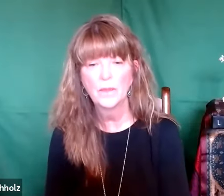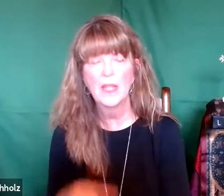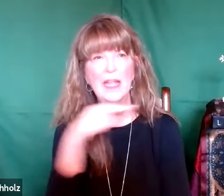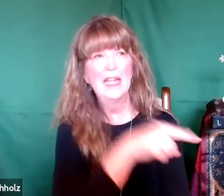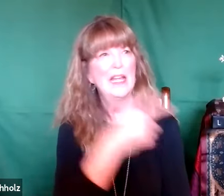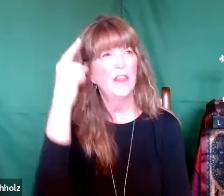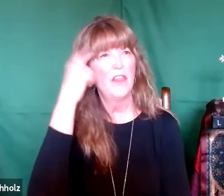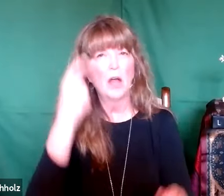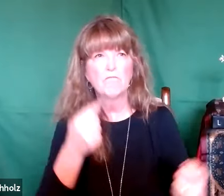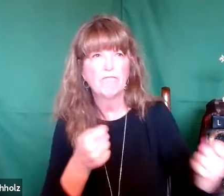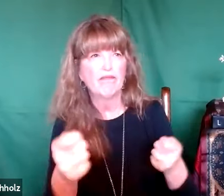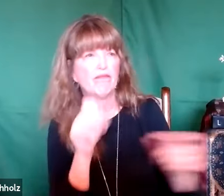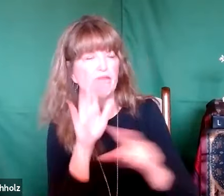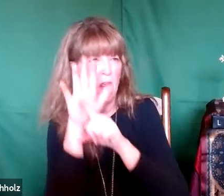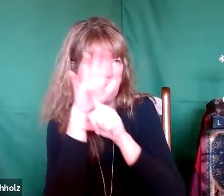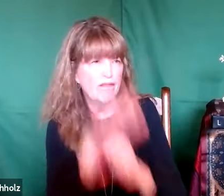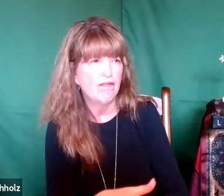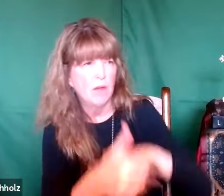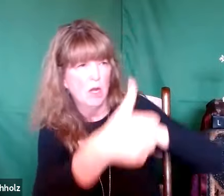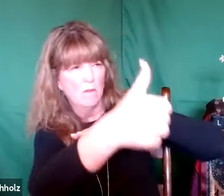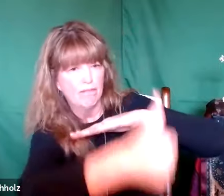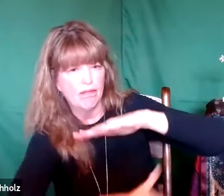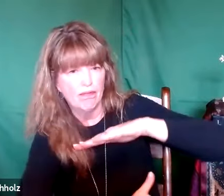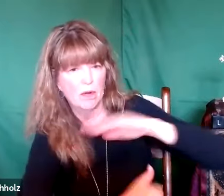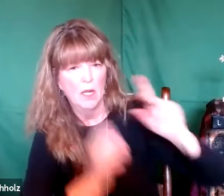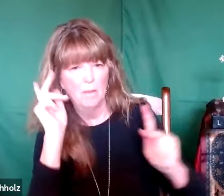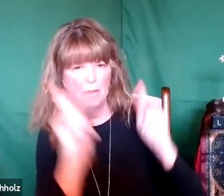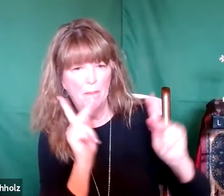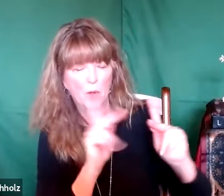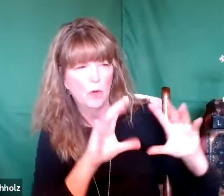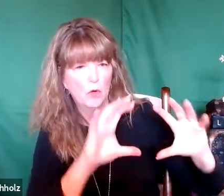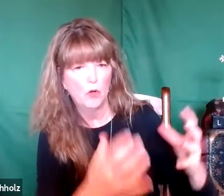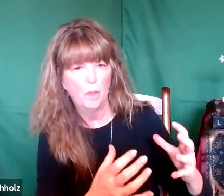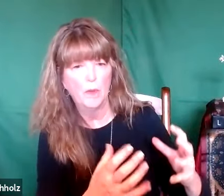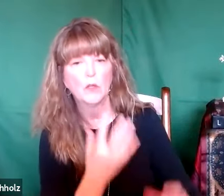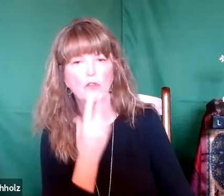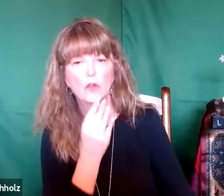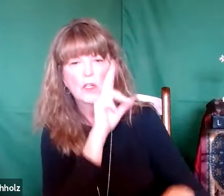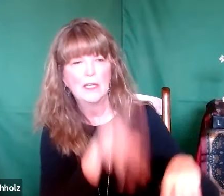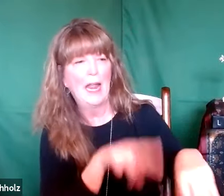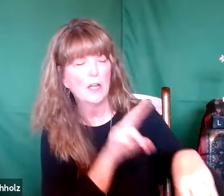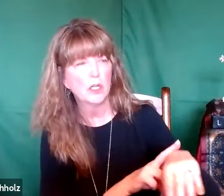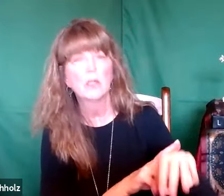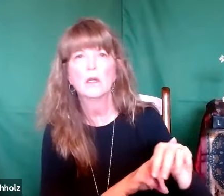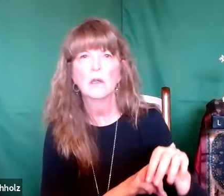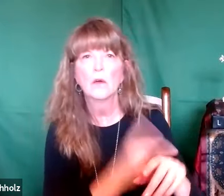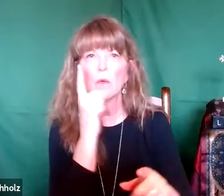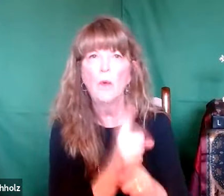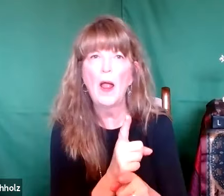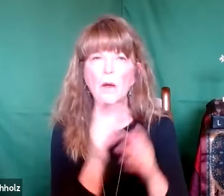He thought that violence was the answer to all the problems. He thought that overcoming the